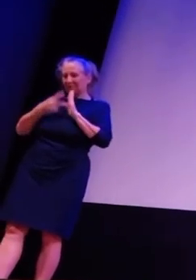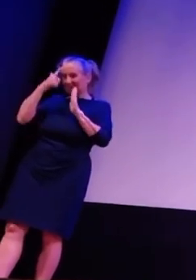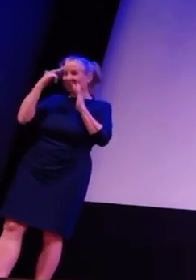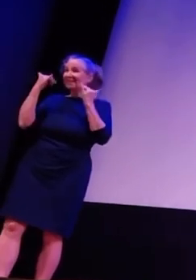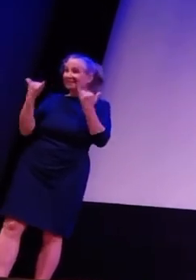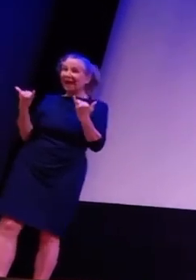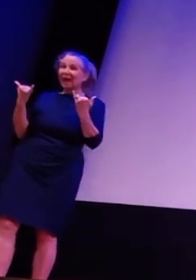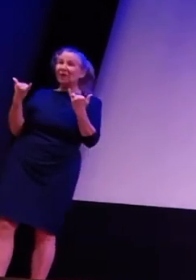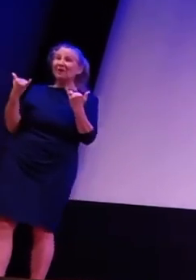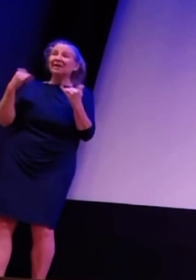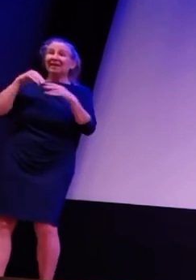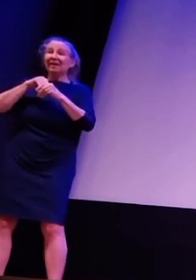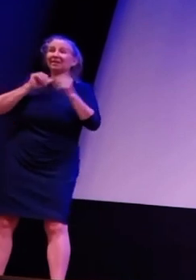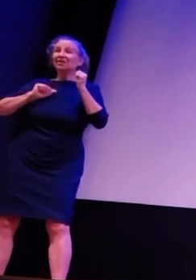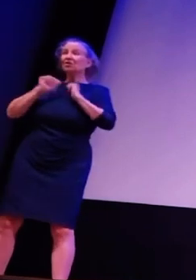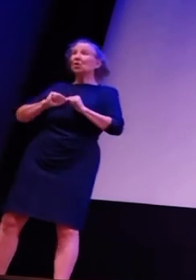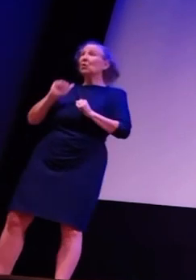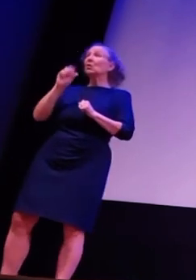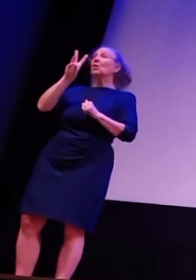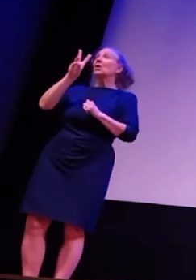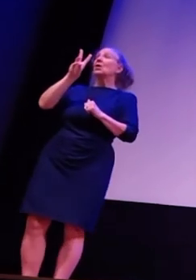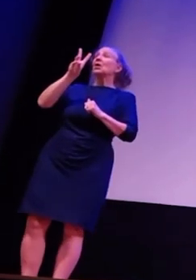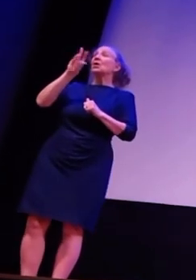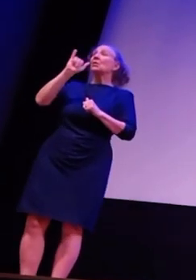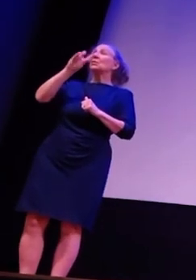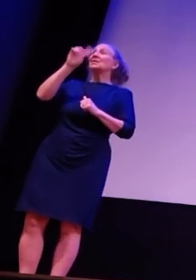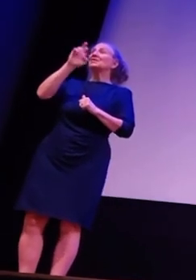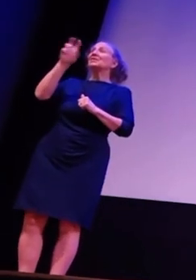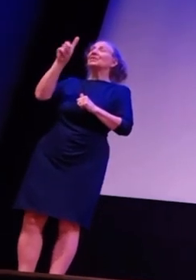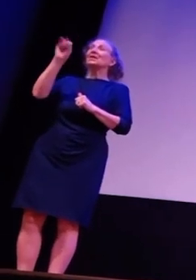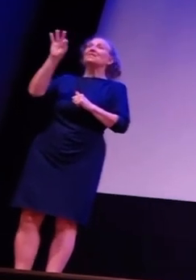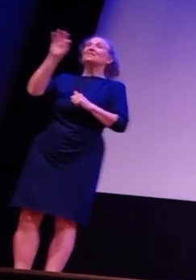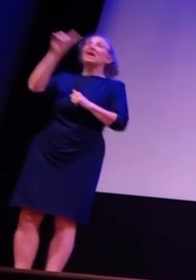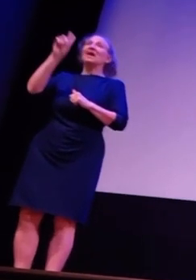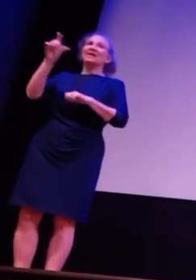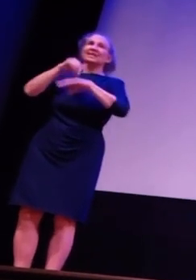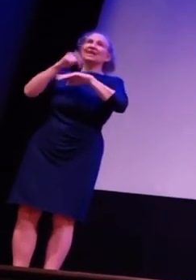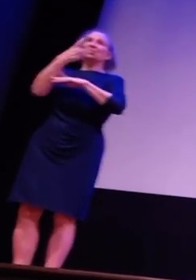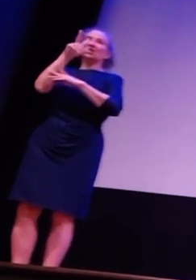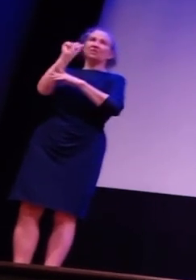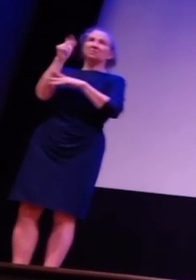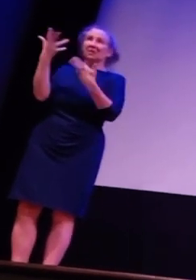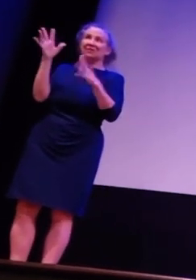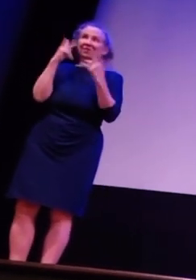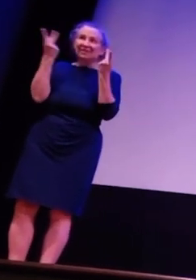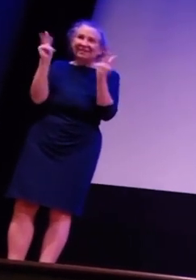of Oz, at Jiva. Some of you may have seen it already. And,